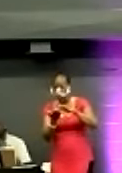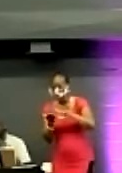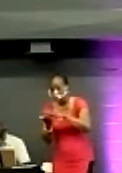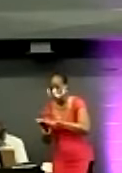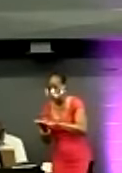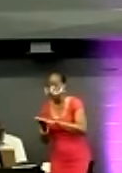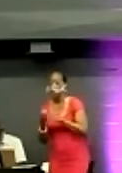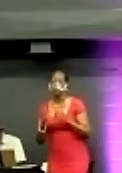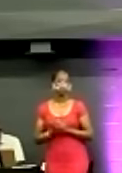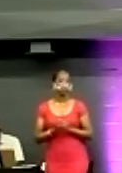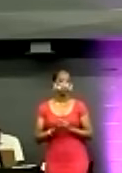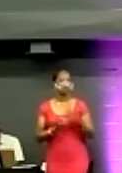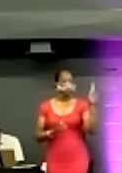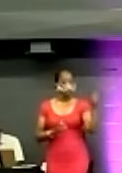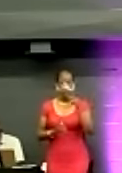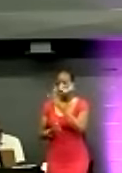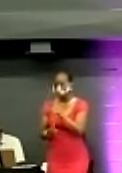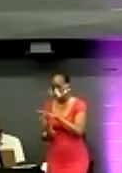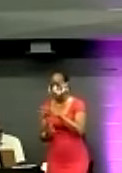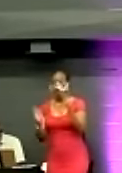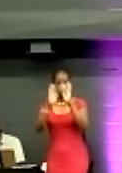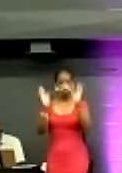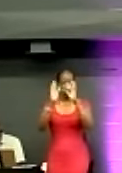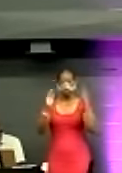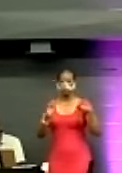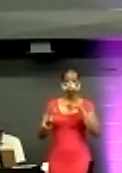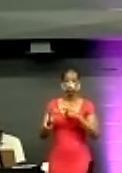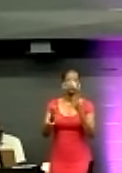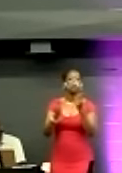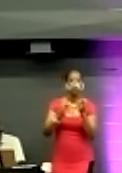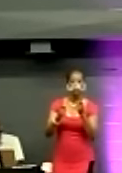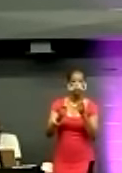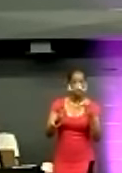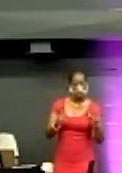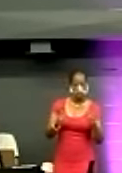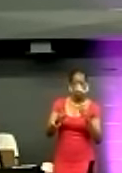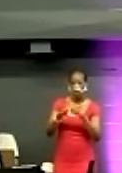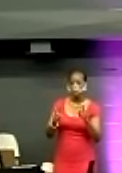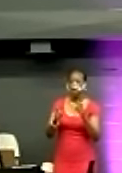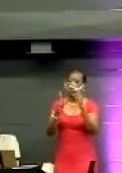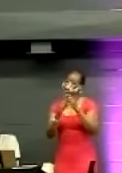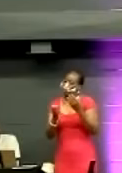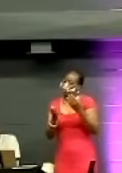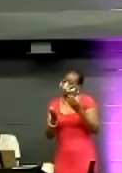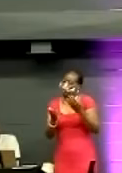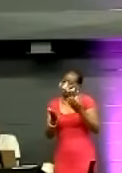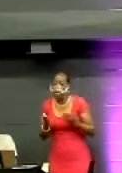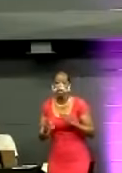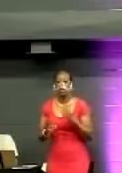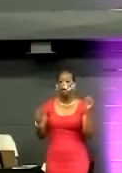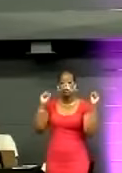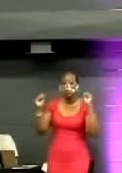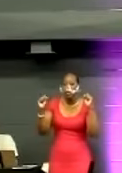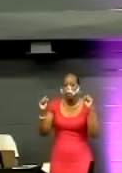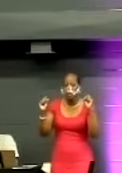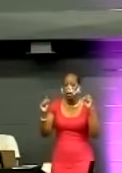Sunday, so we're going to also deal with that. But the word may not sound Pentecostal at first, right? So we're going